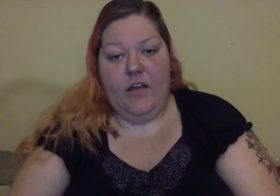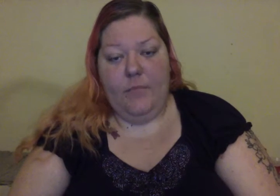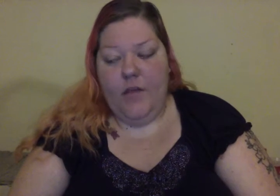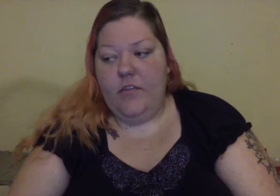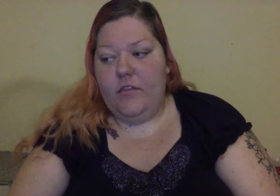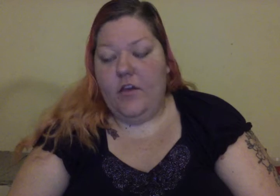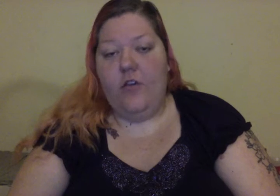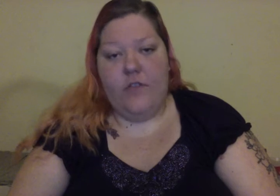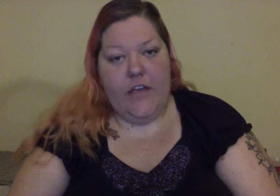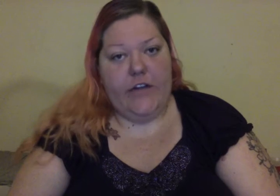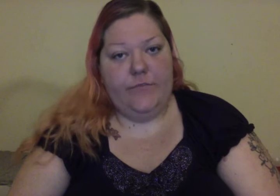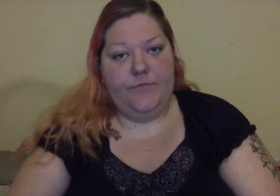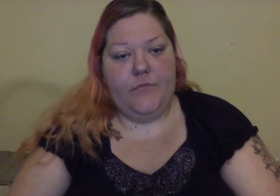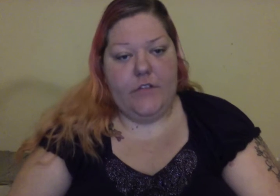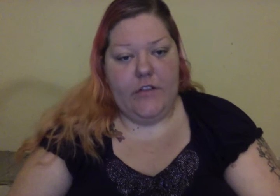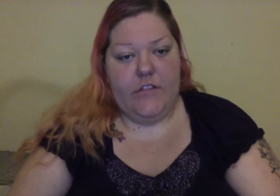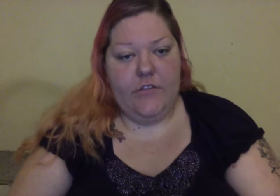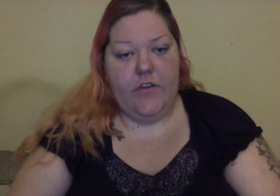Month, year. So let's do year.